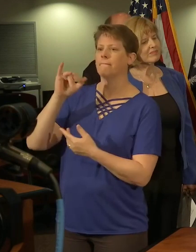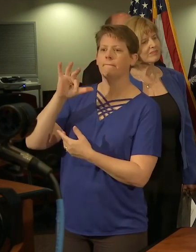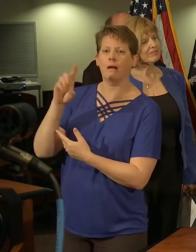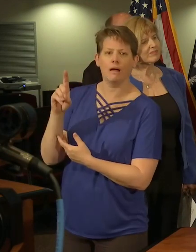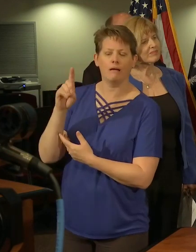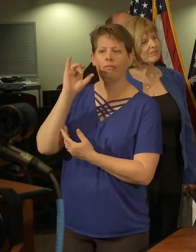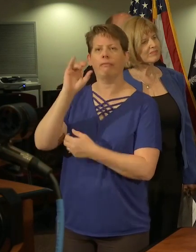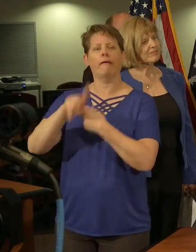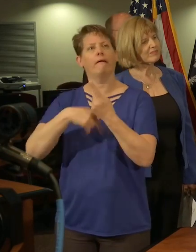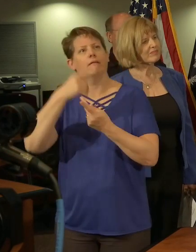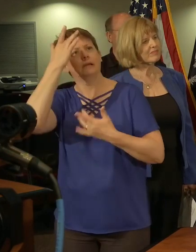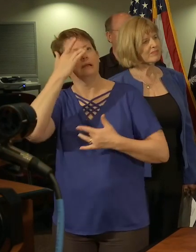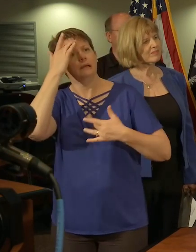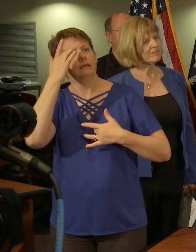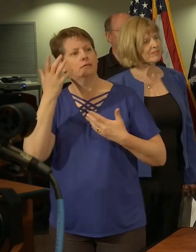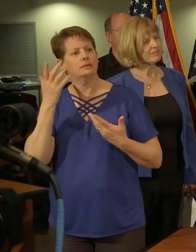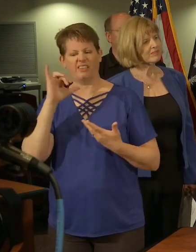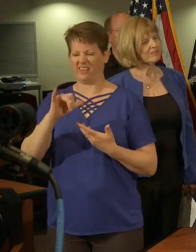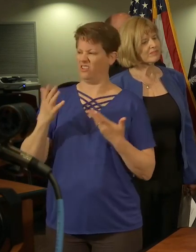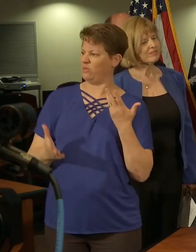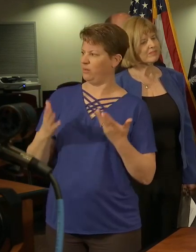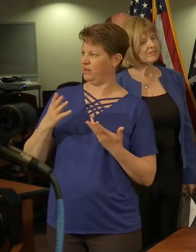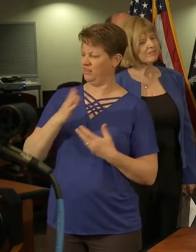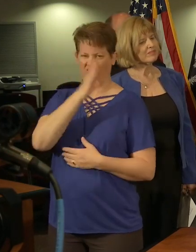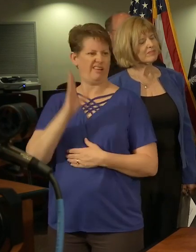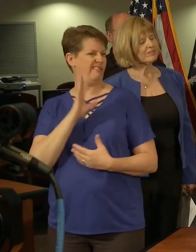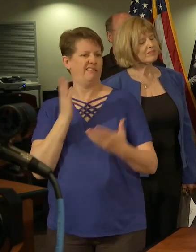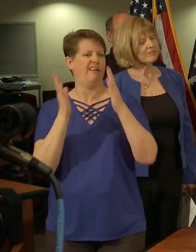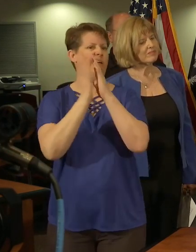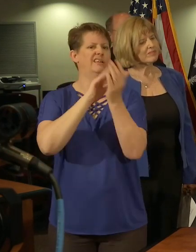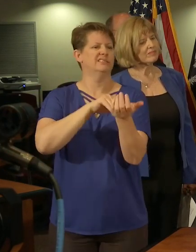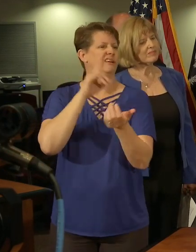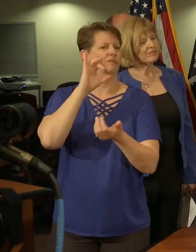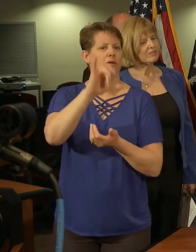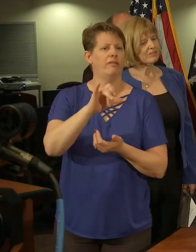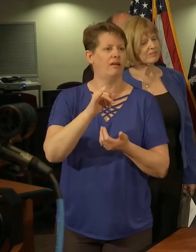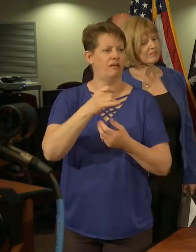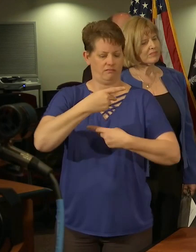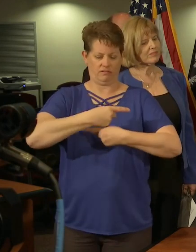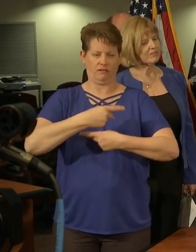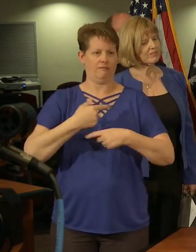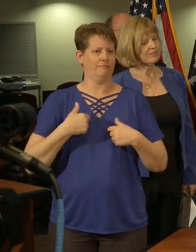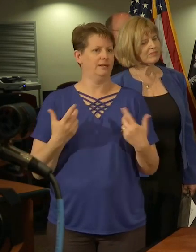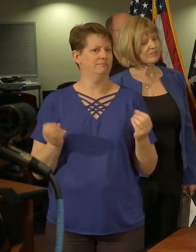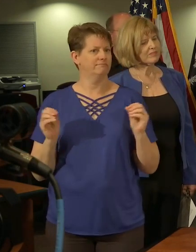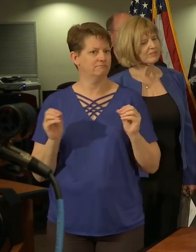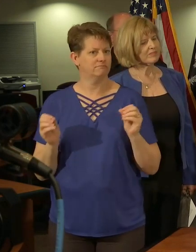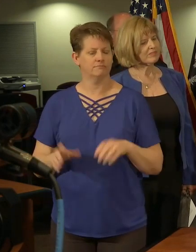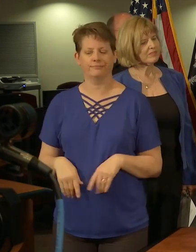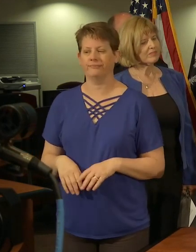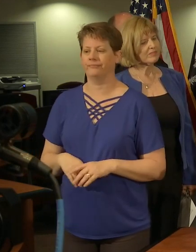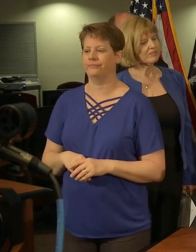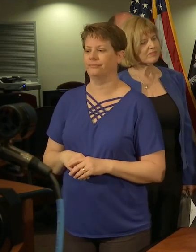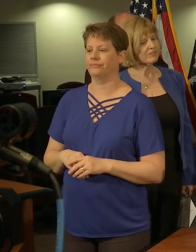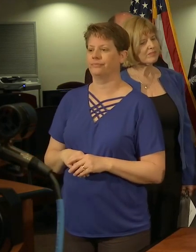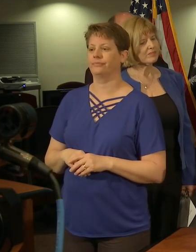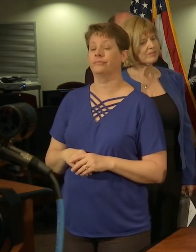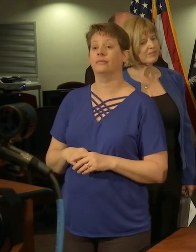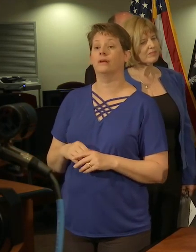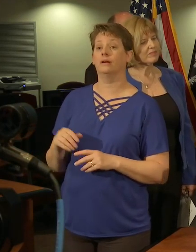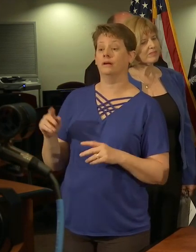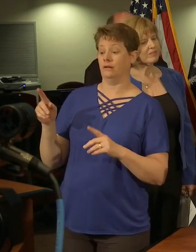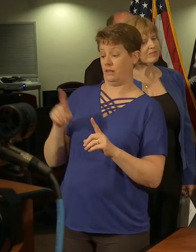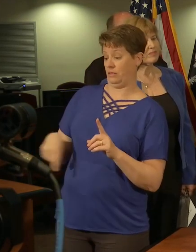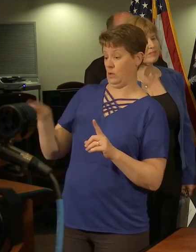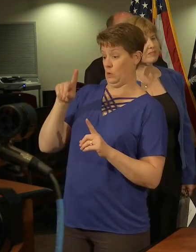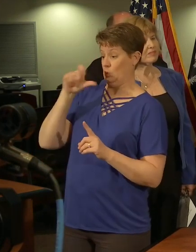you might not normally even seek medical care. Testing individuals without